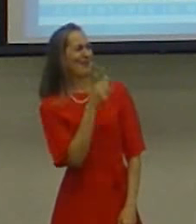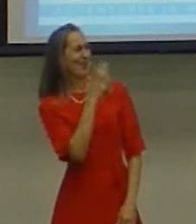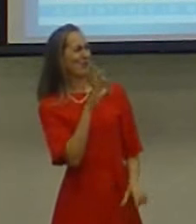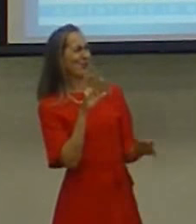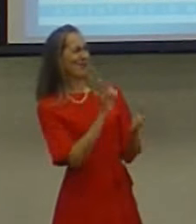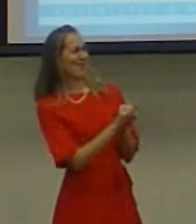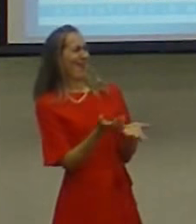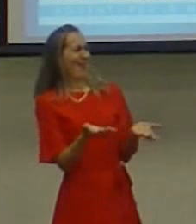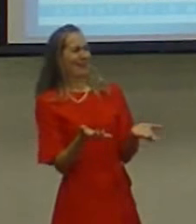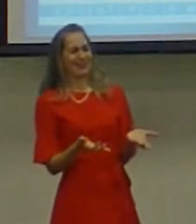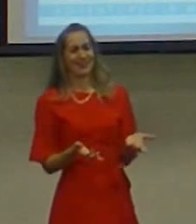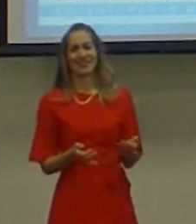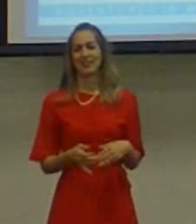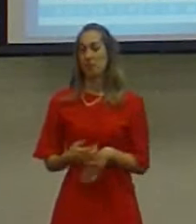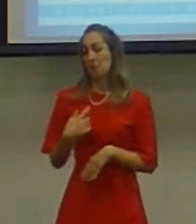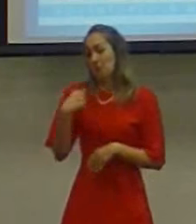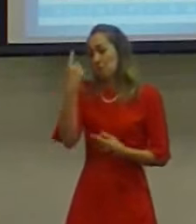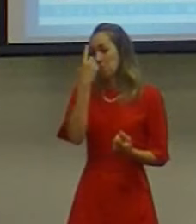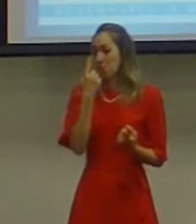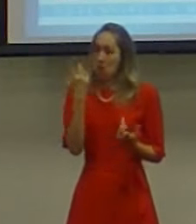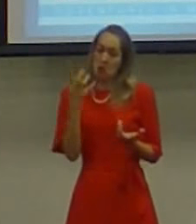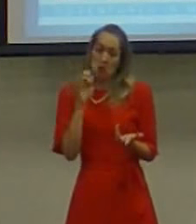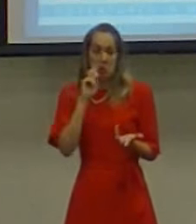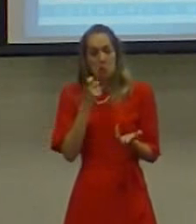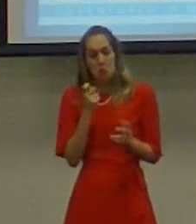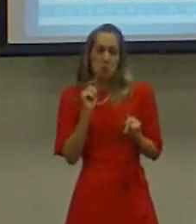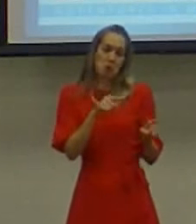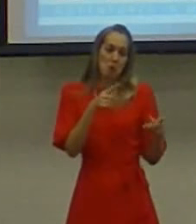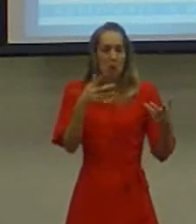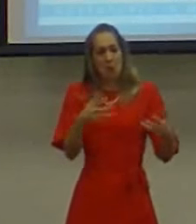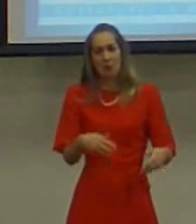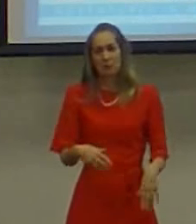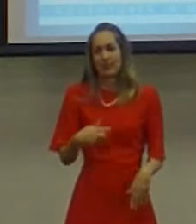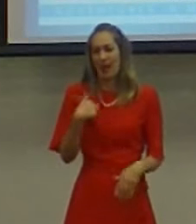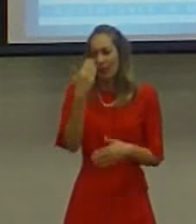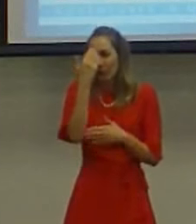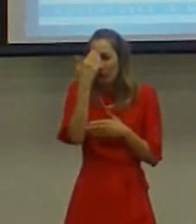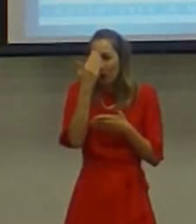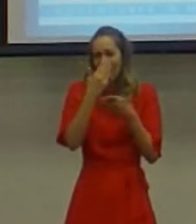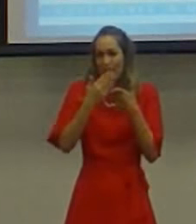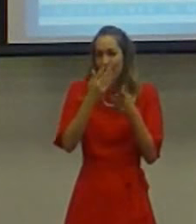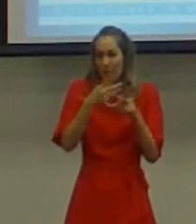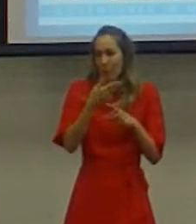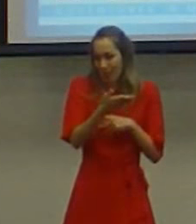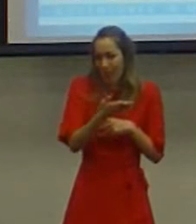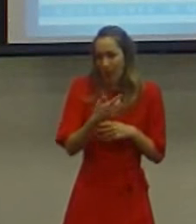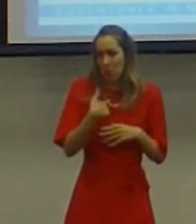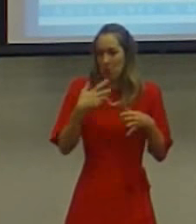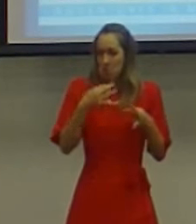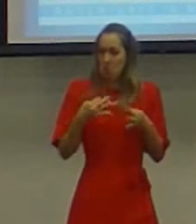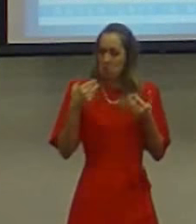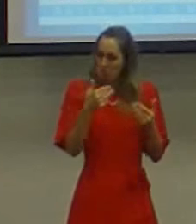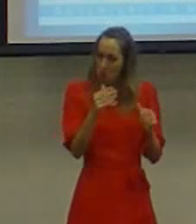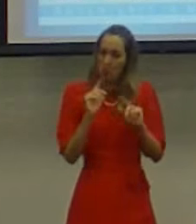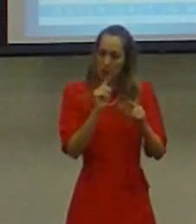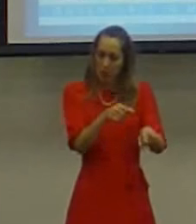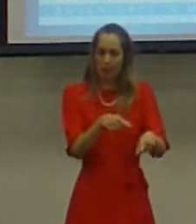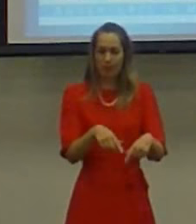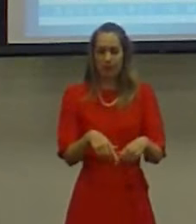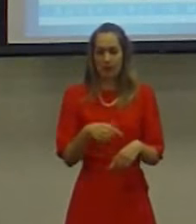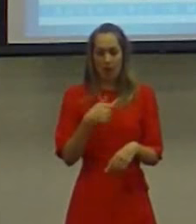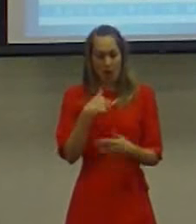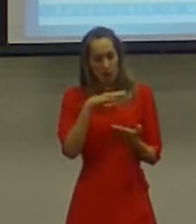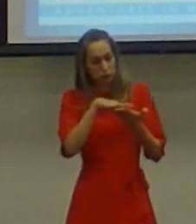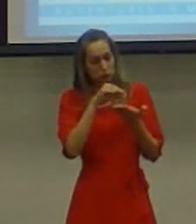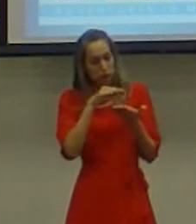And so I thought about that. That'd be kind of cool to go to. I knew some people that were going, so I decided to go, and found out